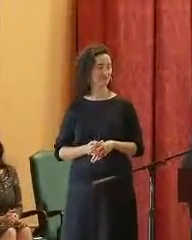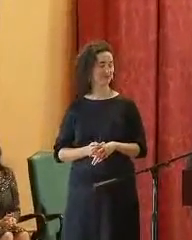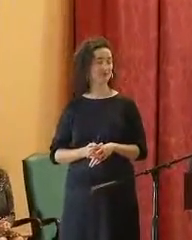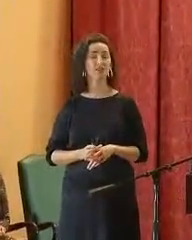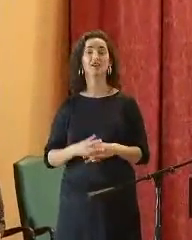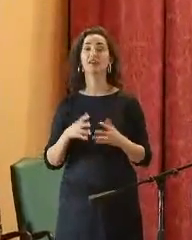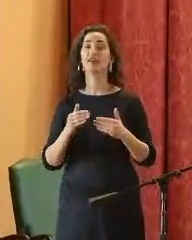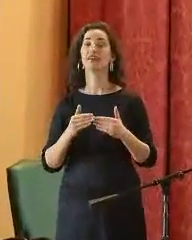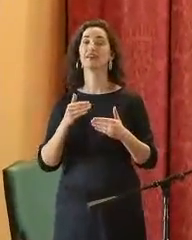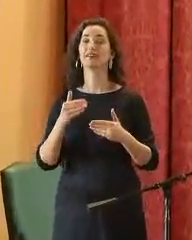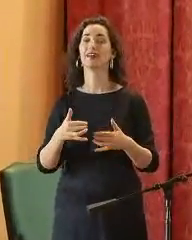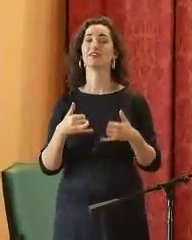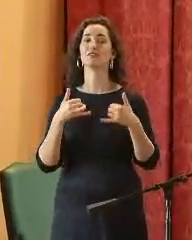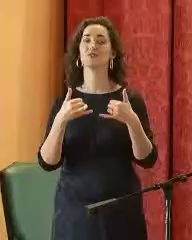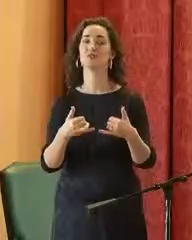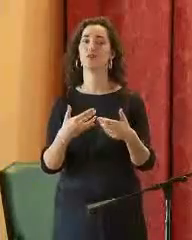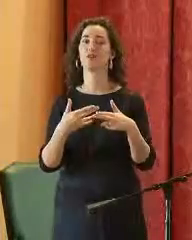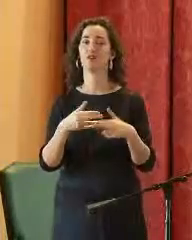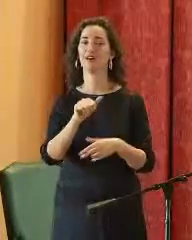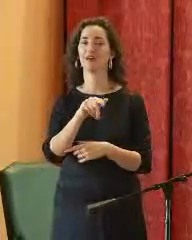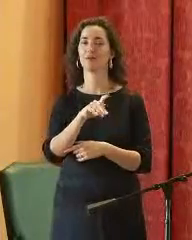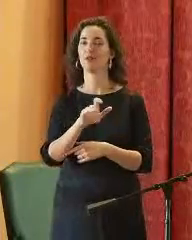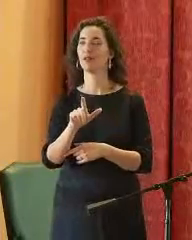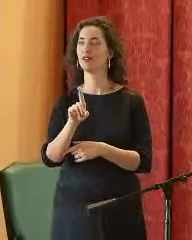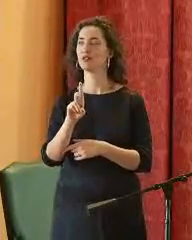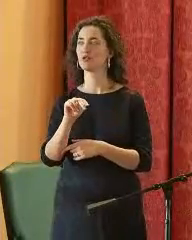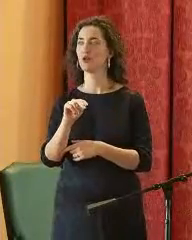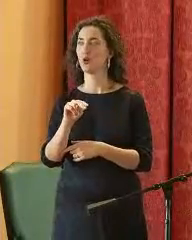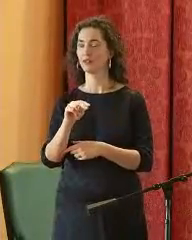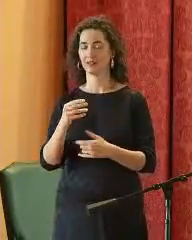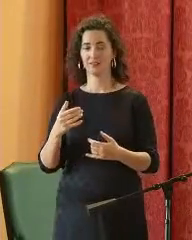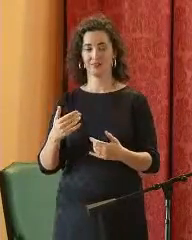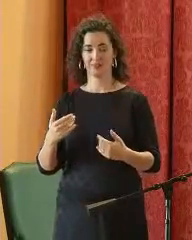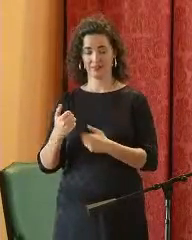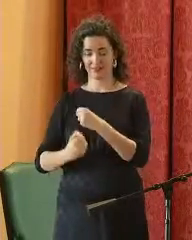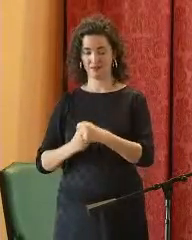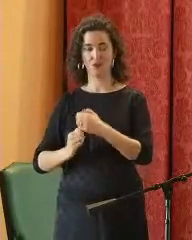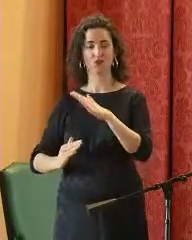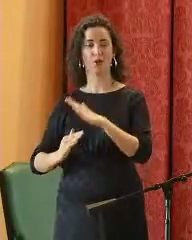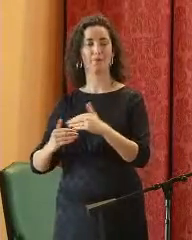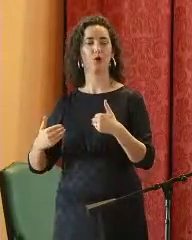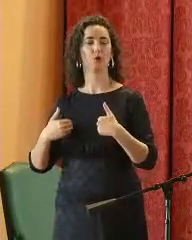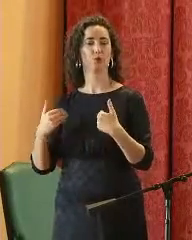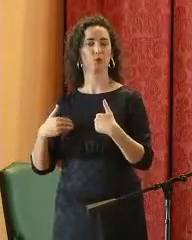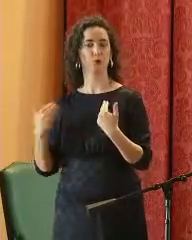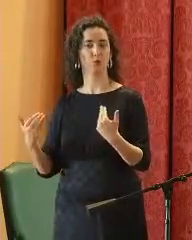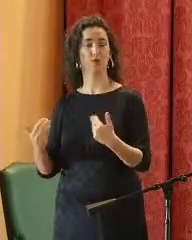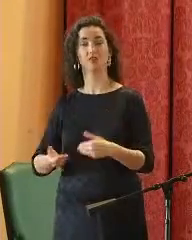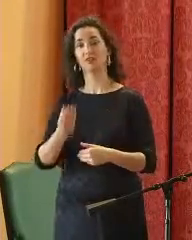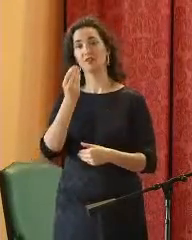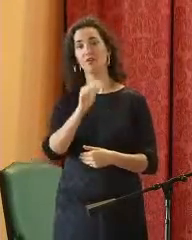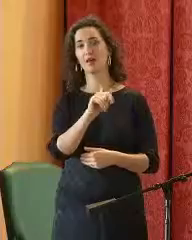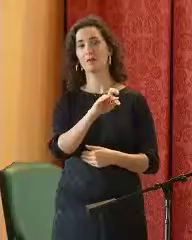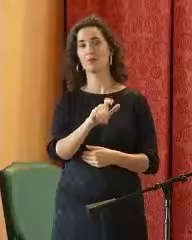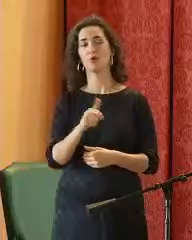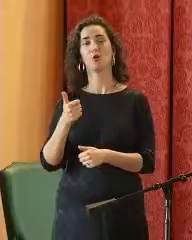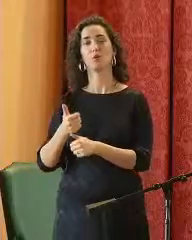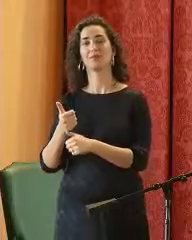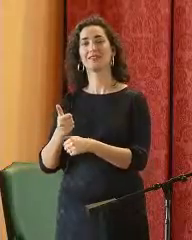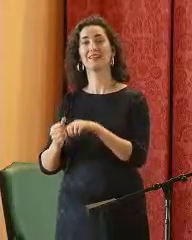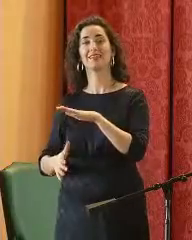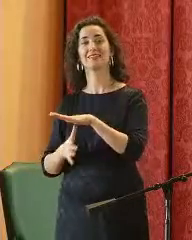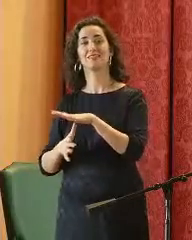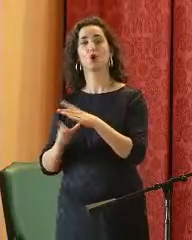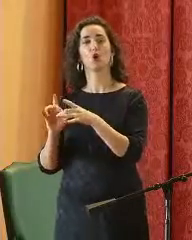The next award is the April Dunn Youth of the Year Award. April Dunn was the senior coordinator in